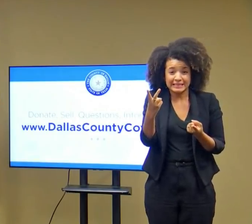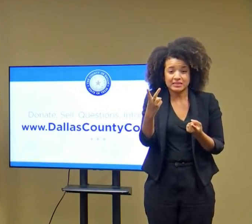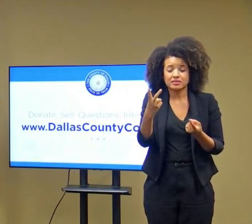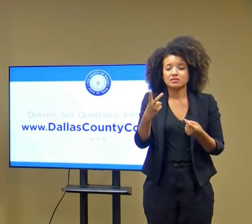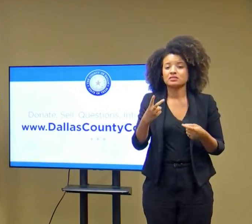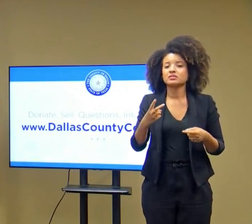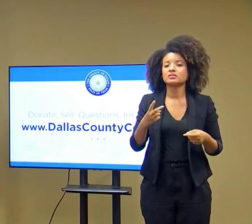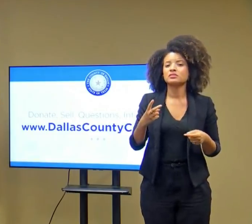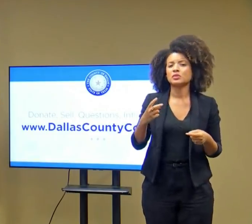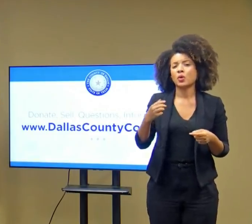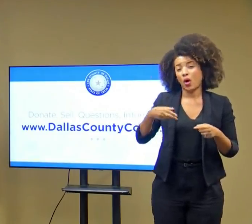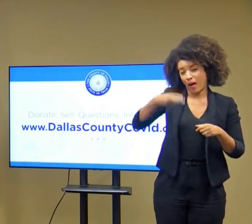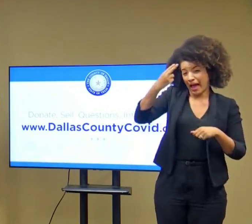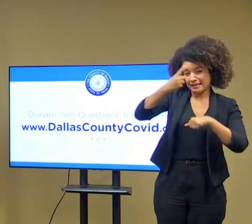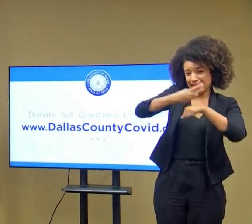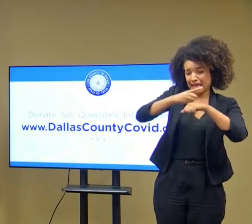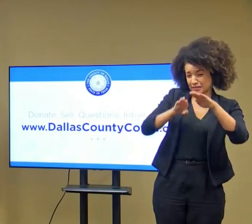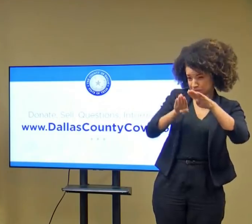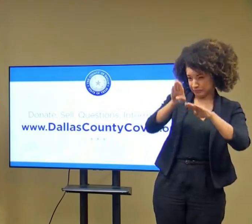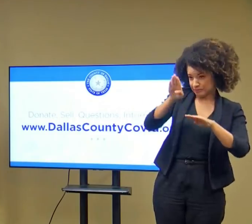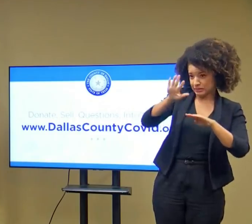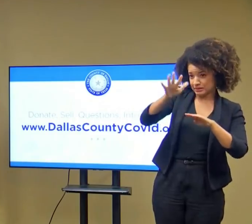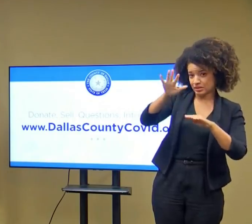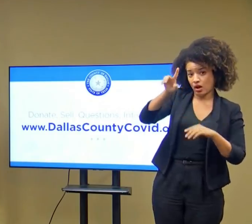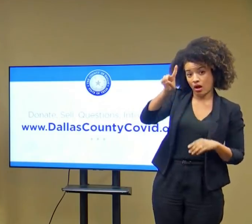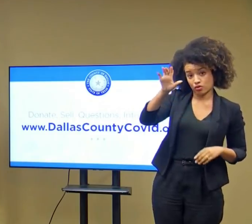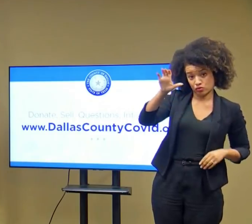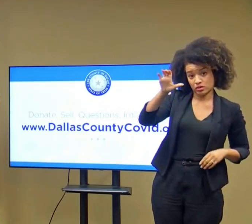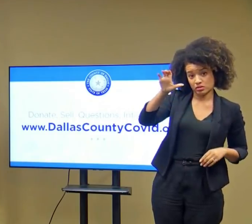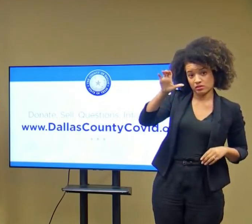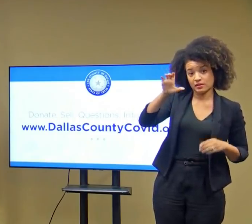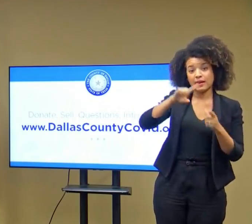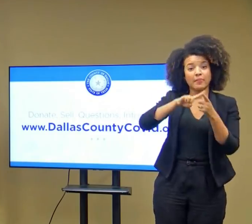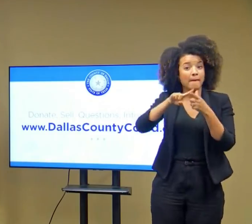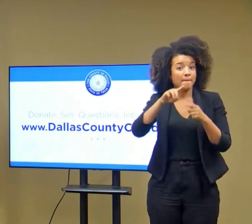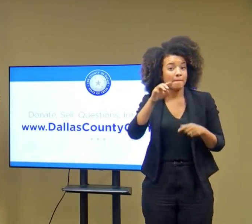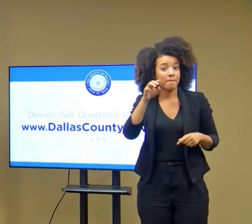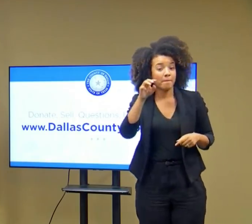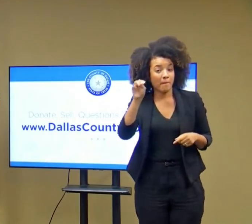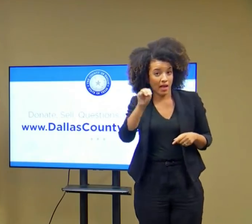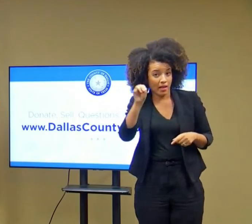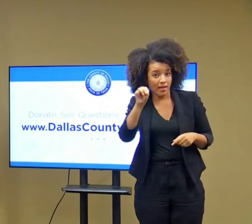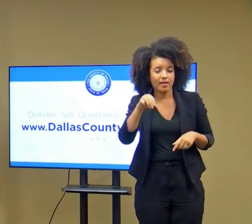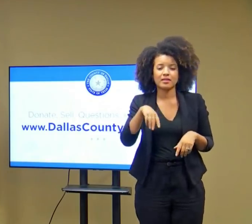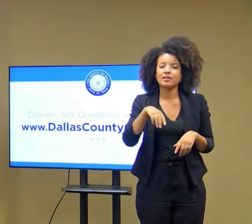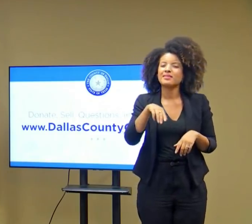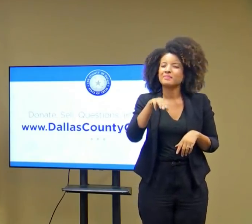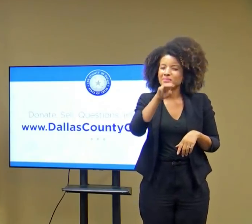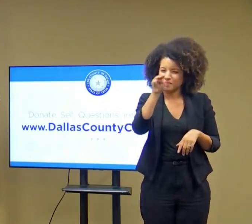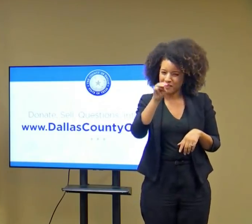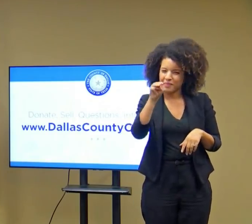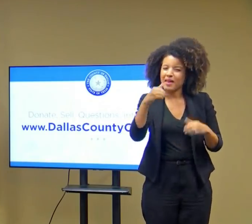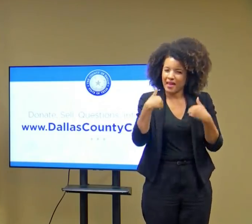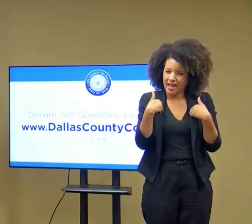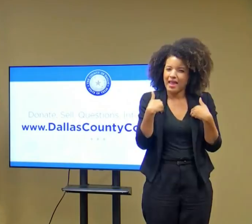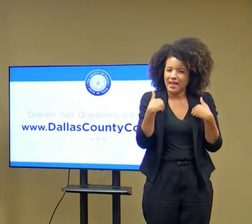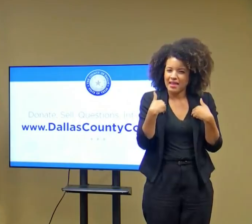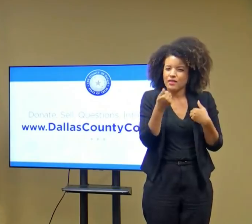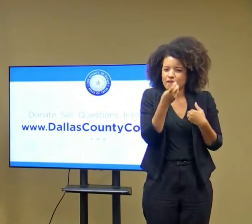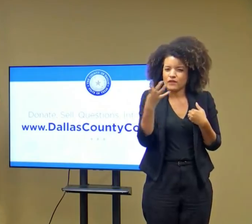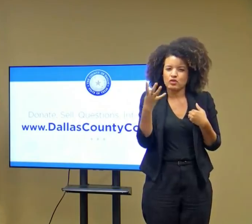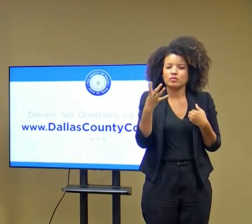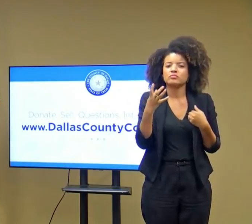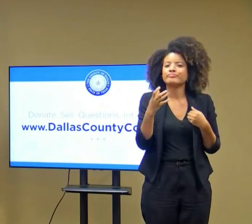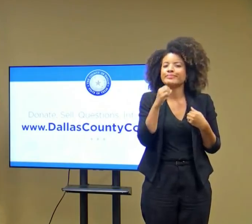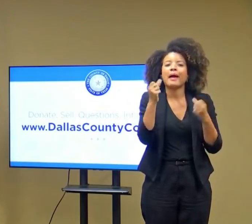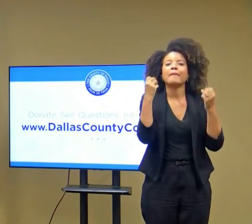days at around 100, and then on Monday, Monday did have some low reporting